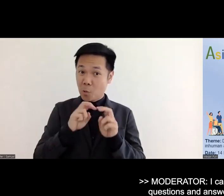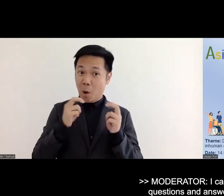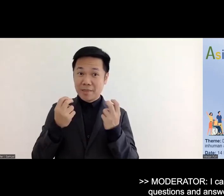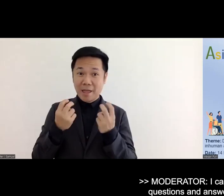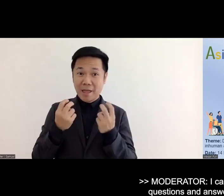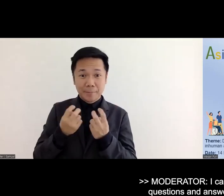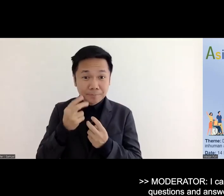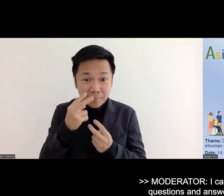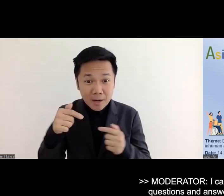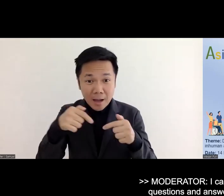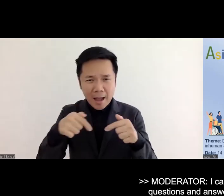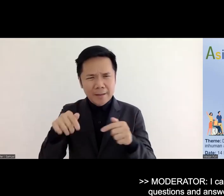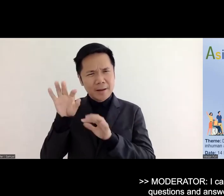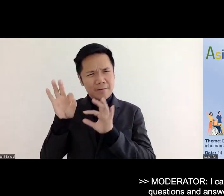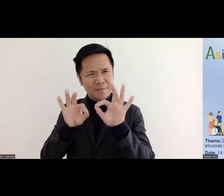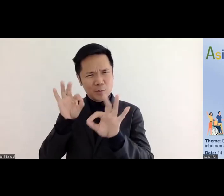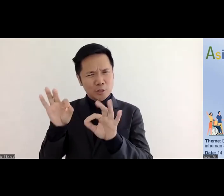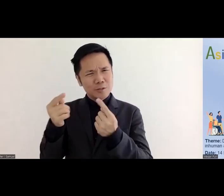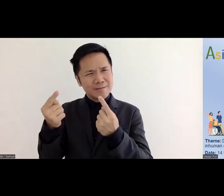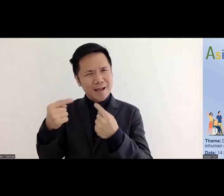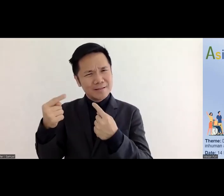I can see few question and answered in the